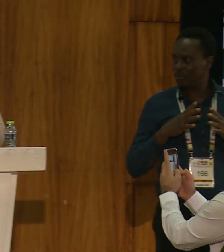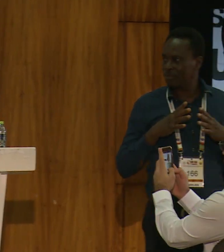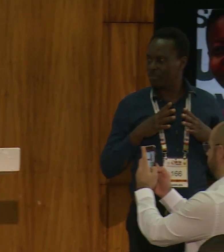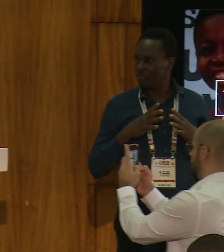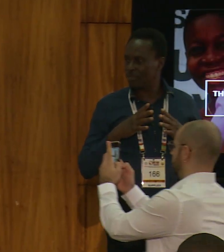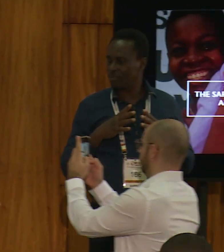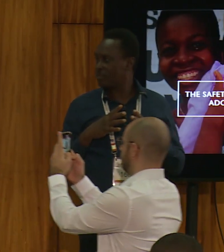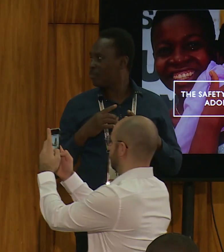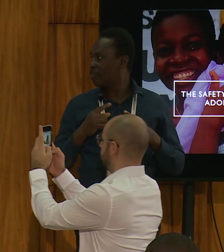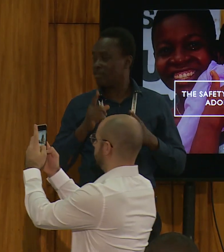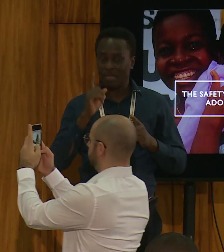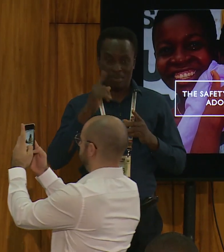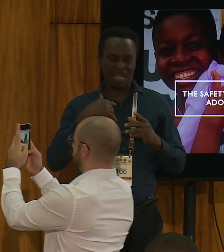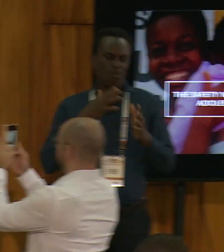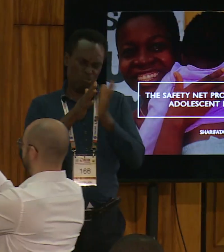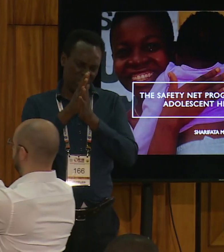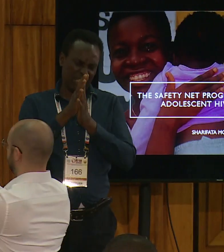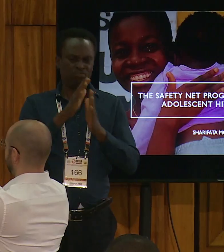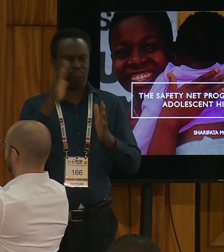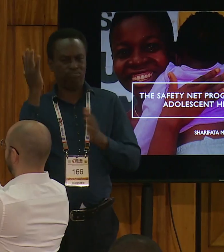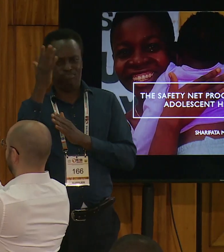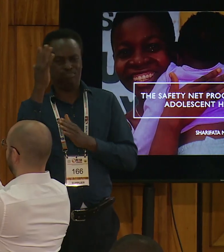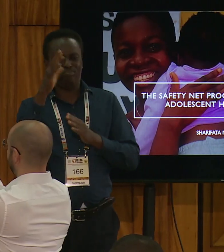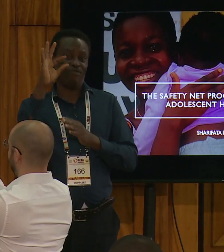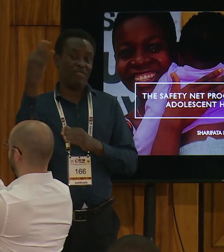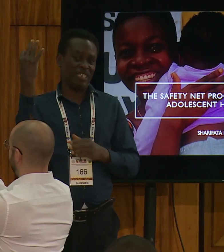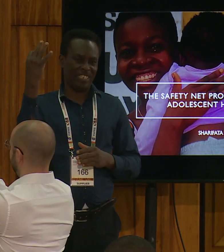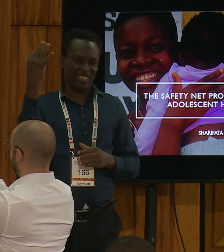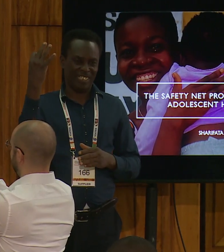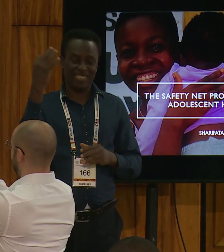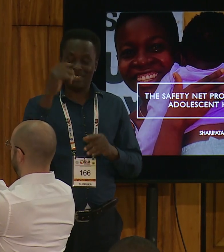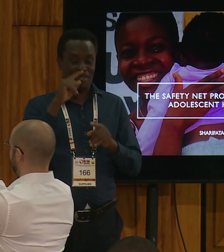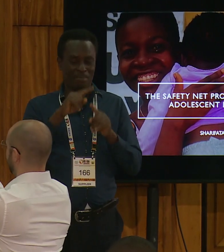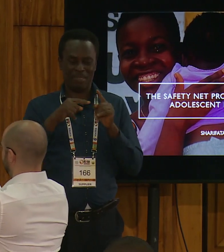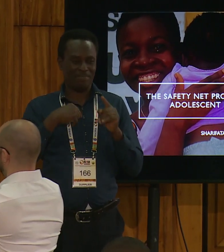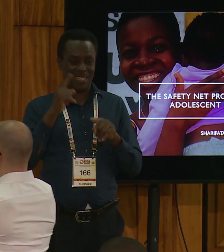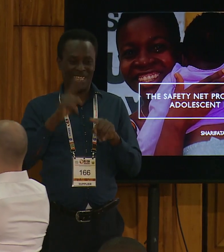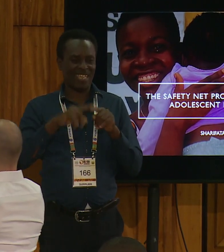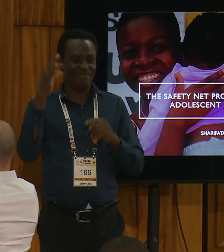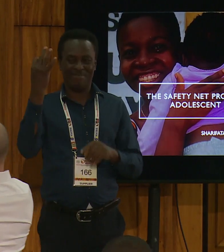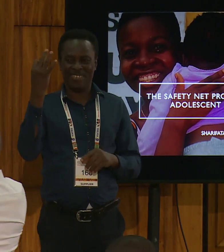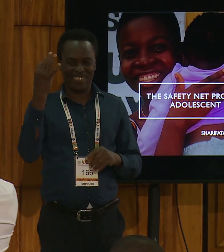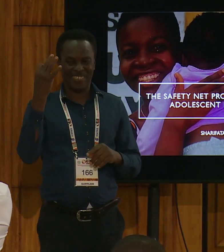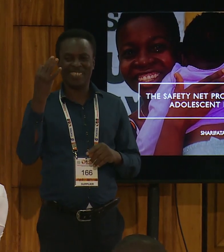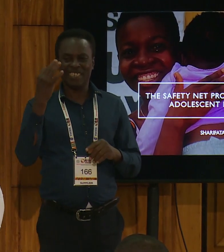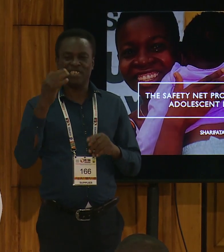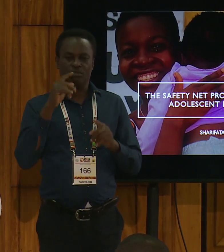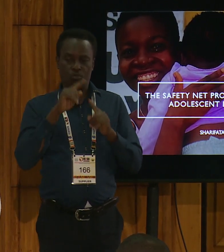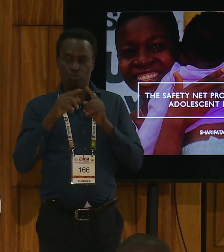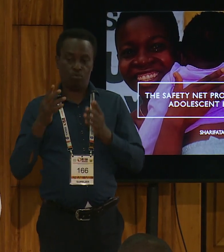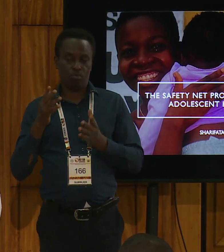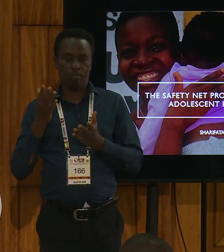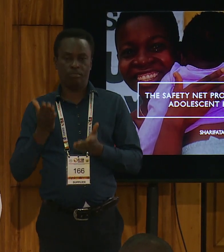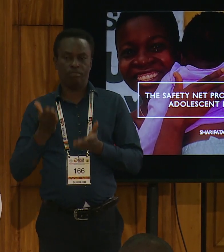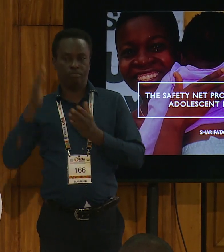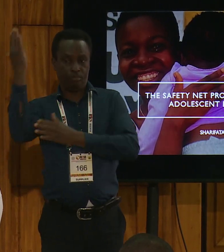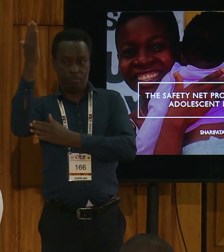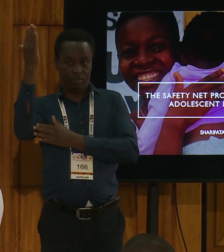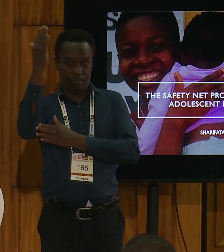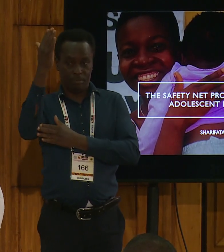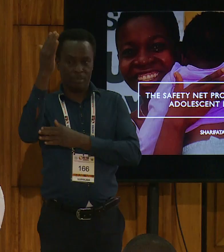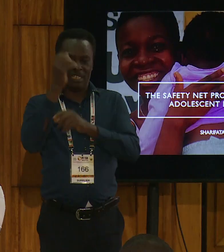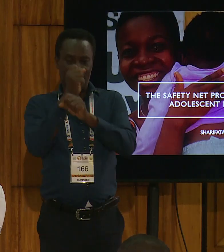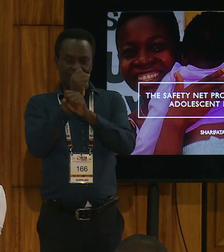I wish I could speak French, but it's not working. Okay, so I present the Safety Net